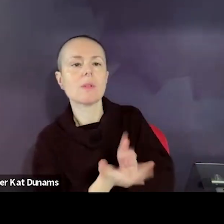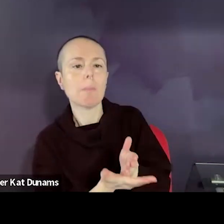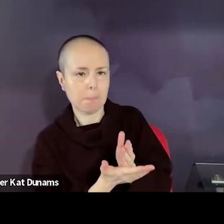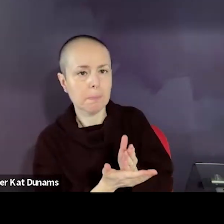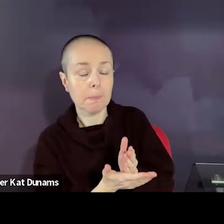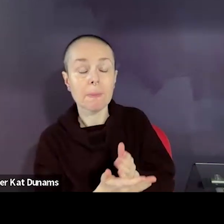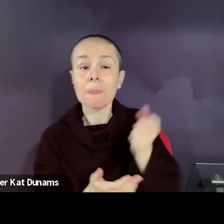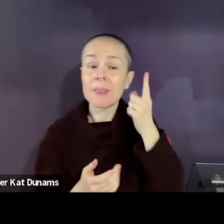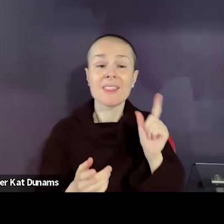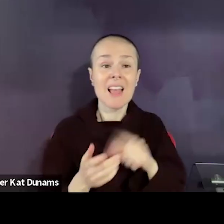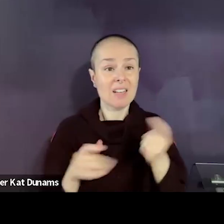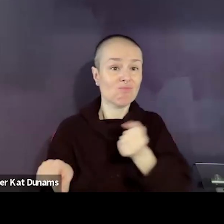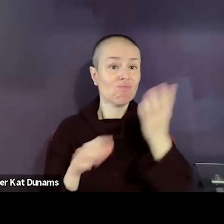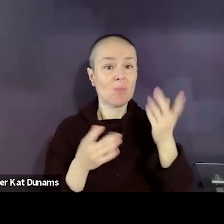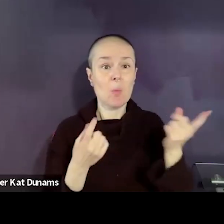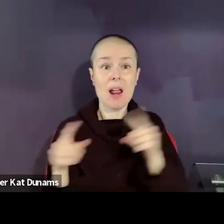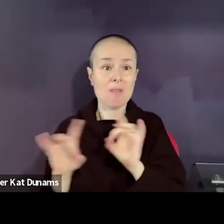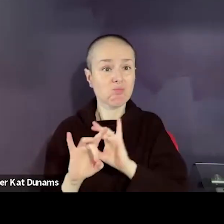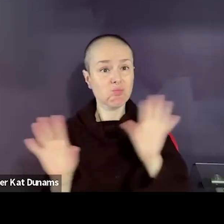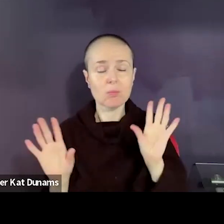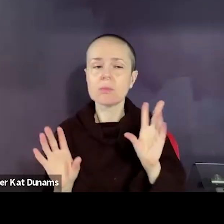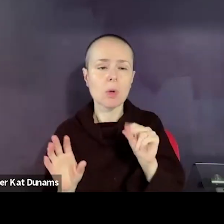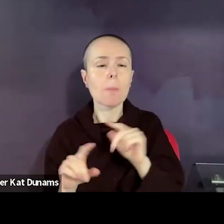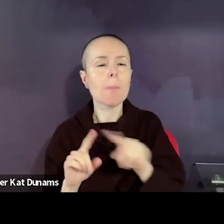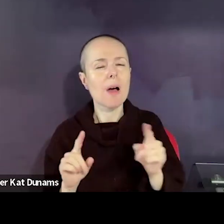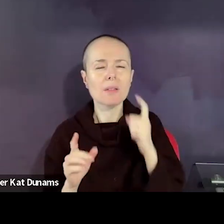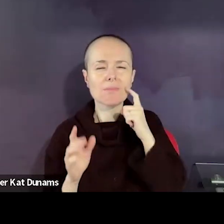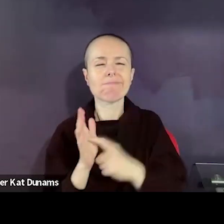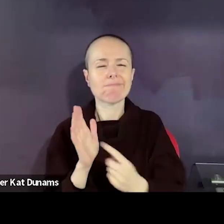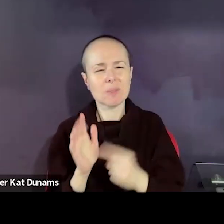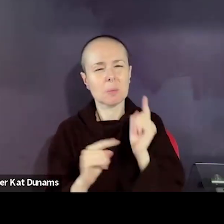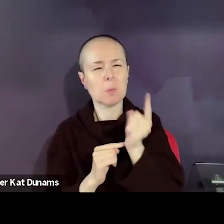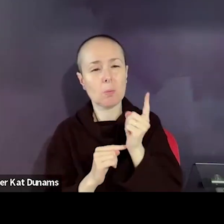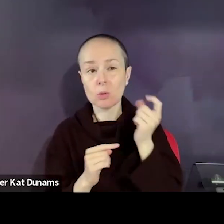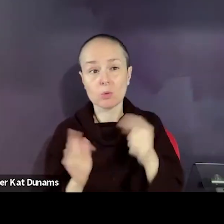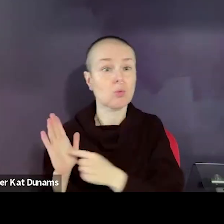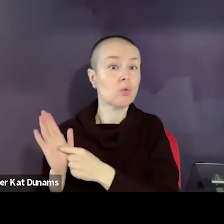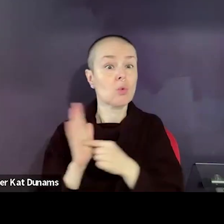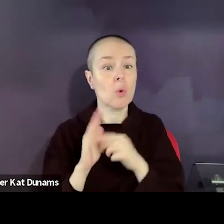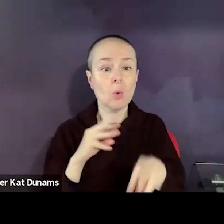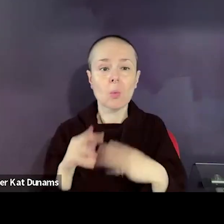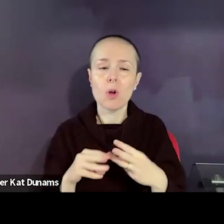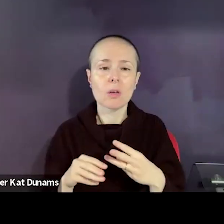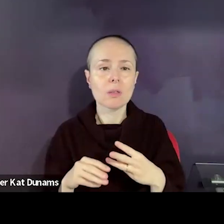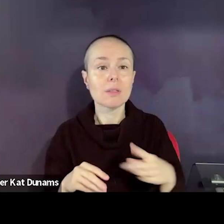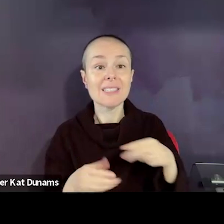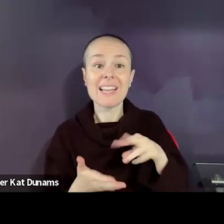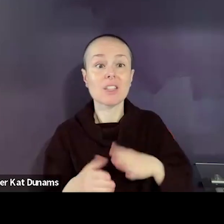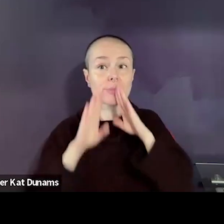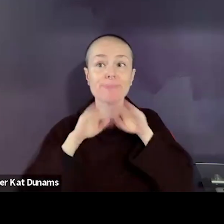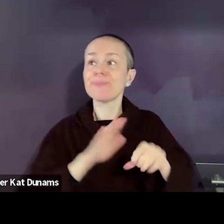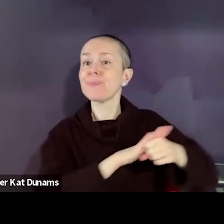erase what happened, but it did something else. It marked the moment. It told the world, you can't silence dancers. Not